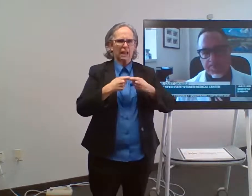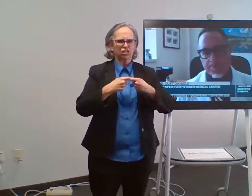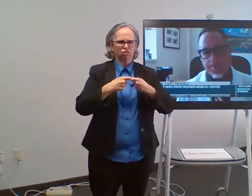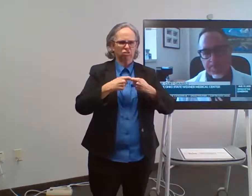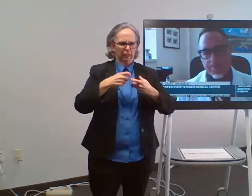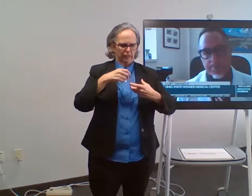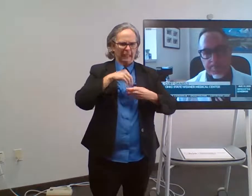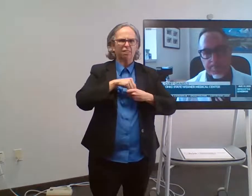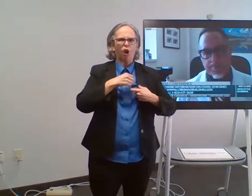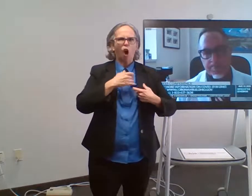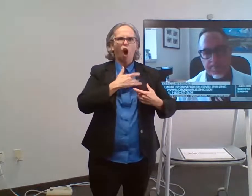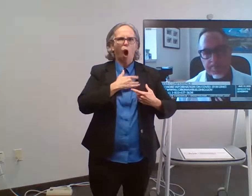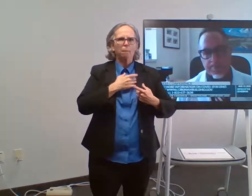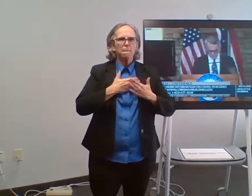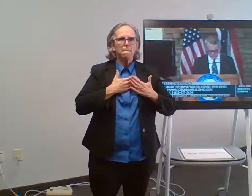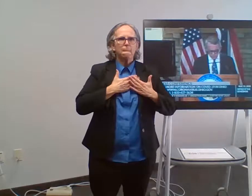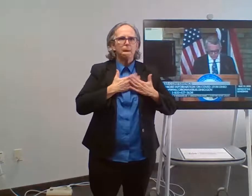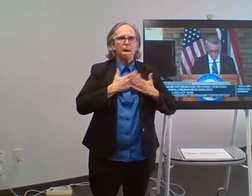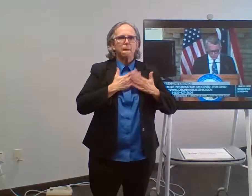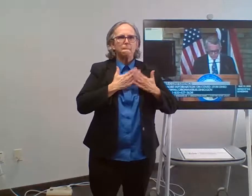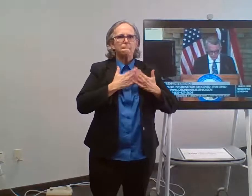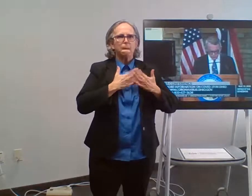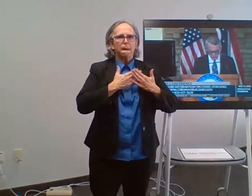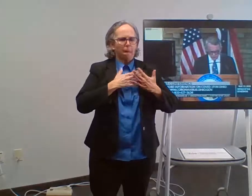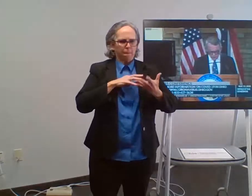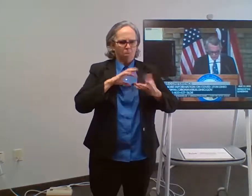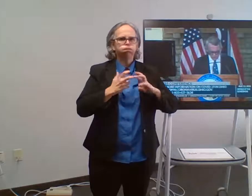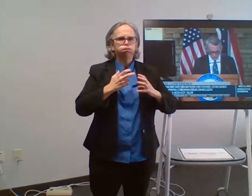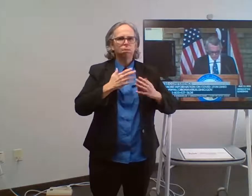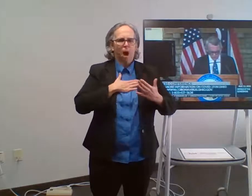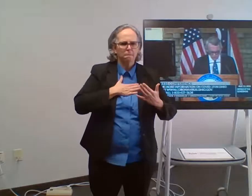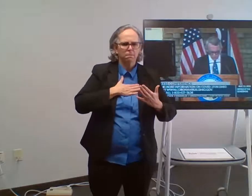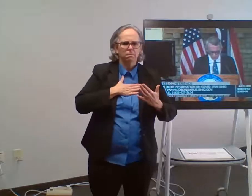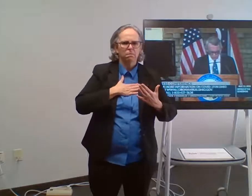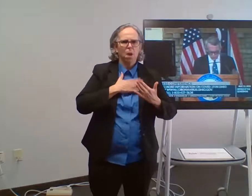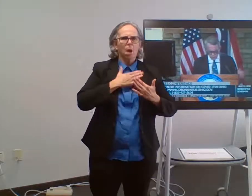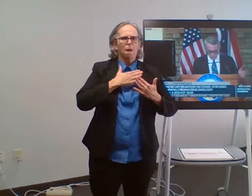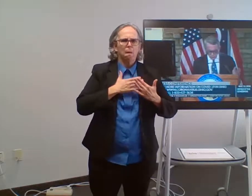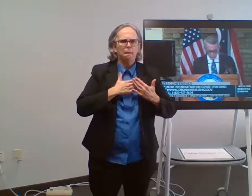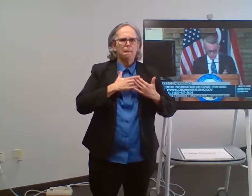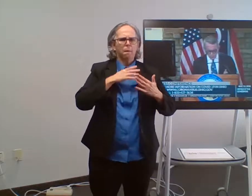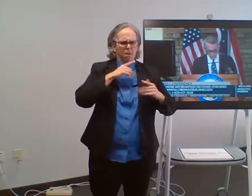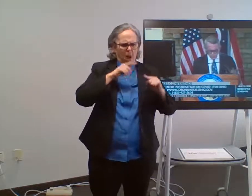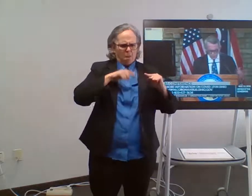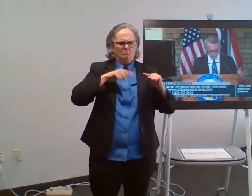And Doctor, I wonder if, thanks for that explanation. And so,